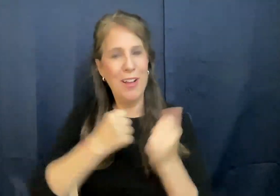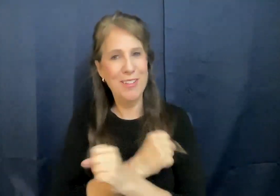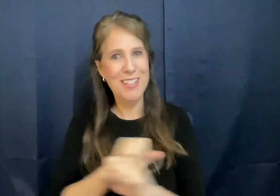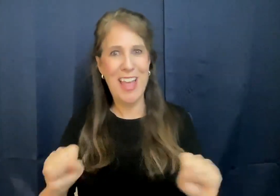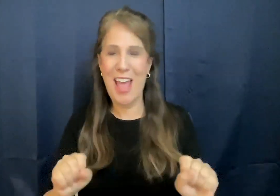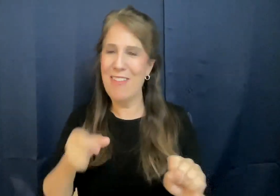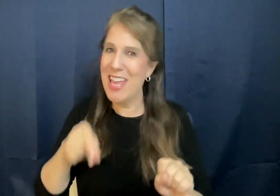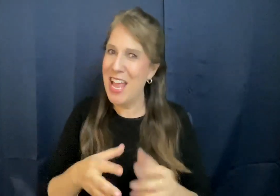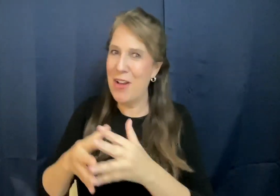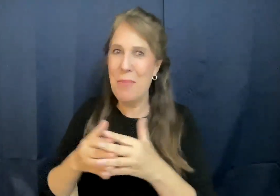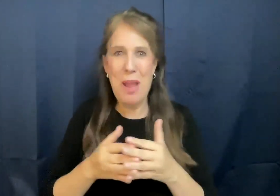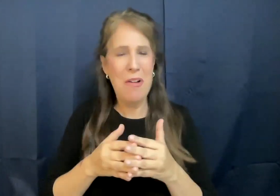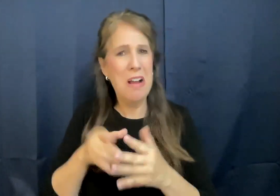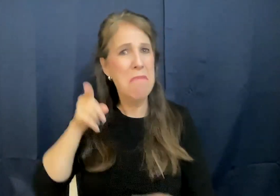and all around the world.